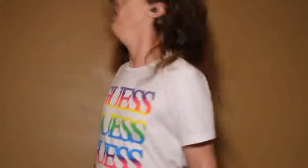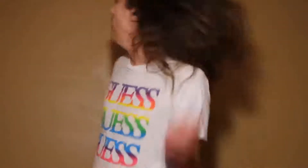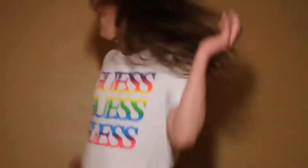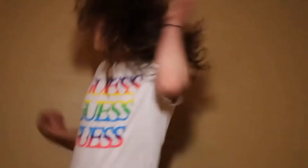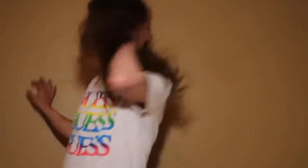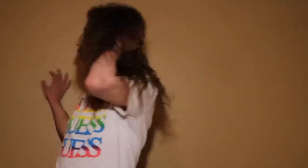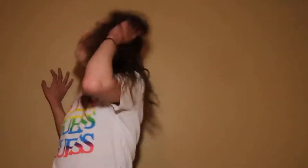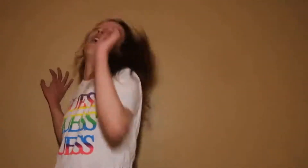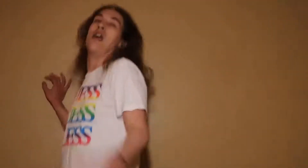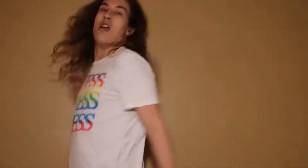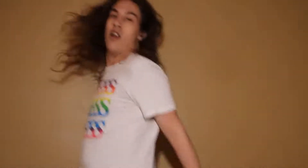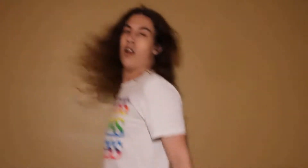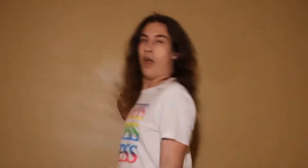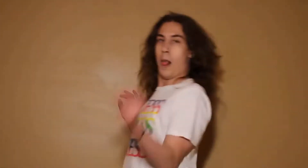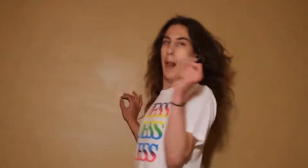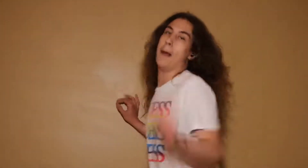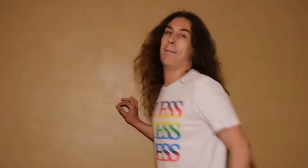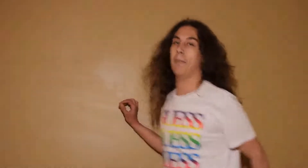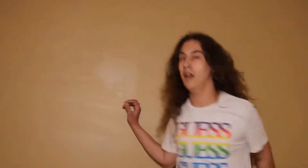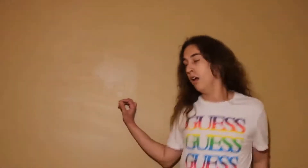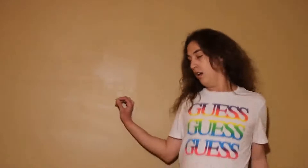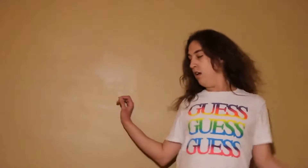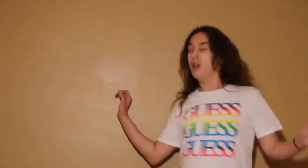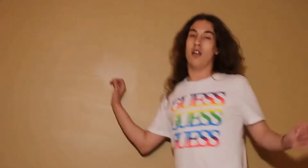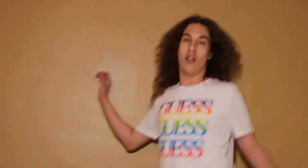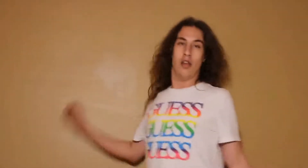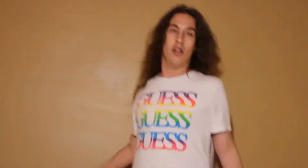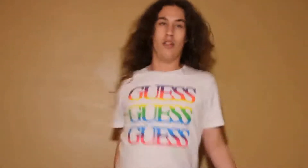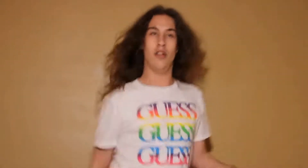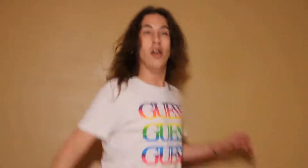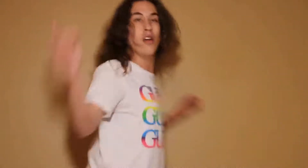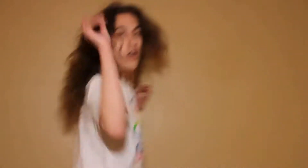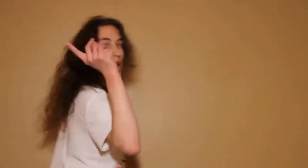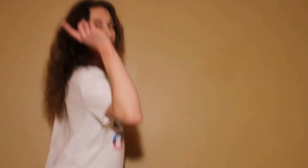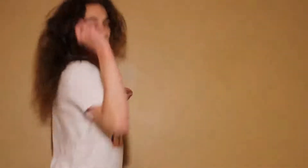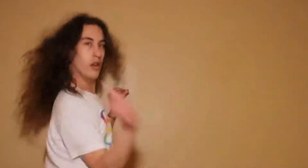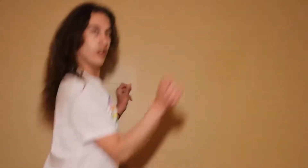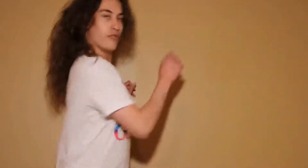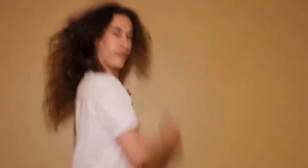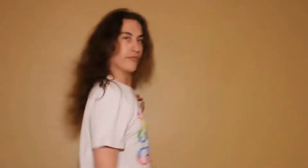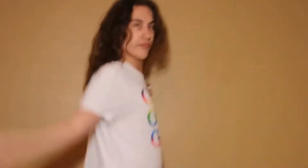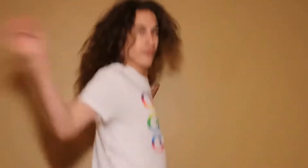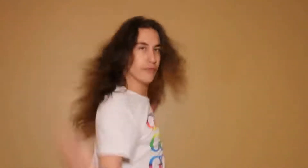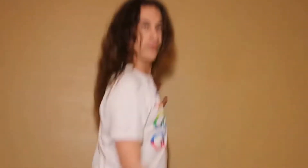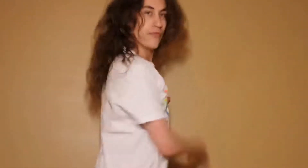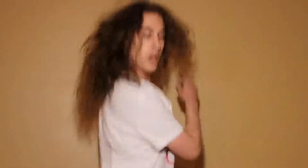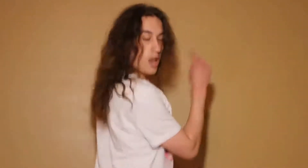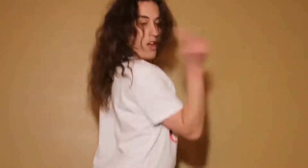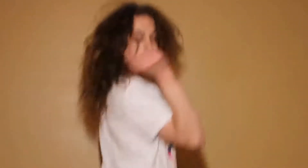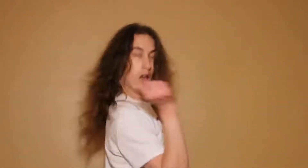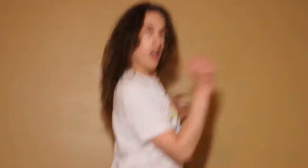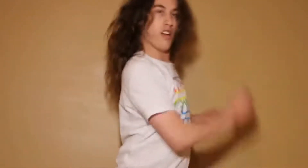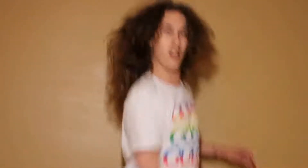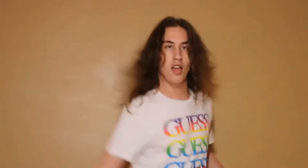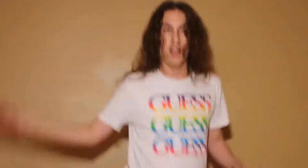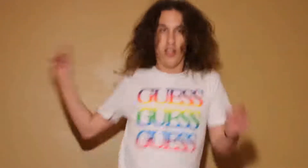Oh yeah. The rhythm of the night. This is the rhythm of my life.